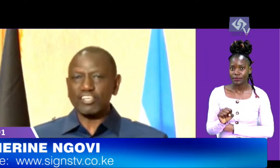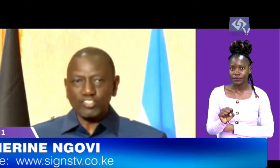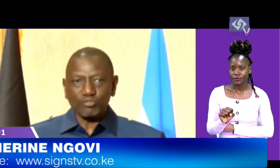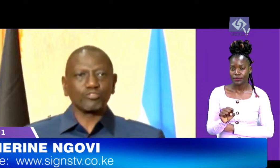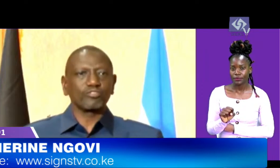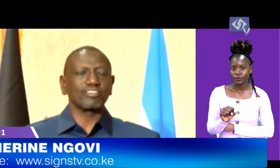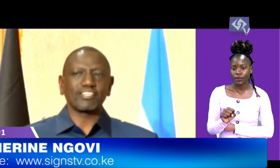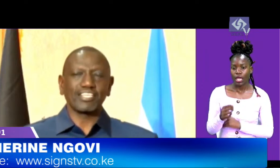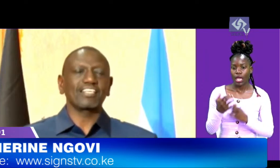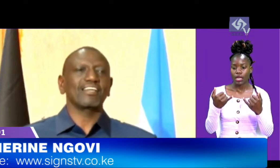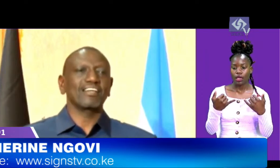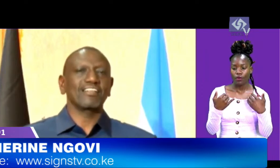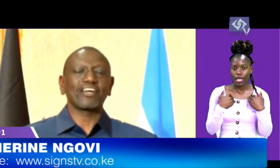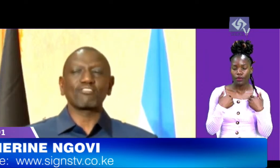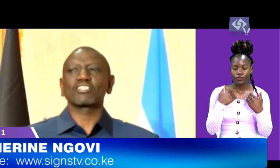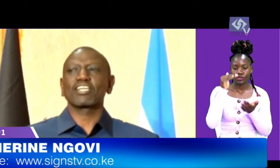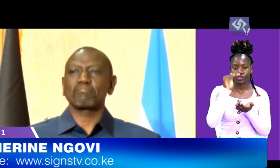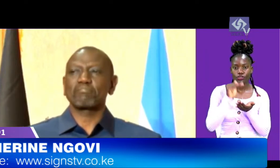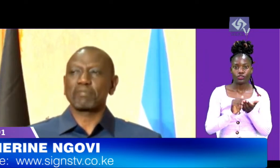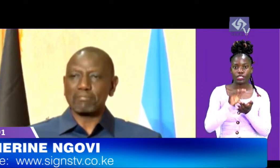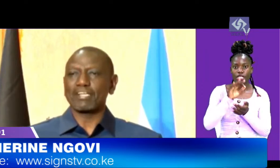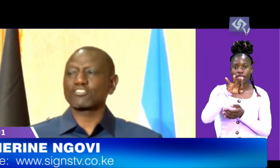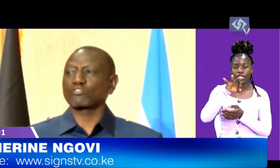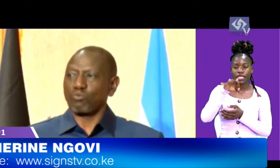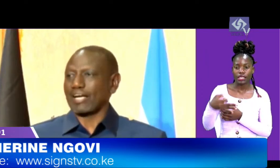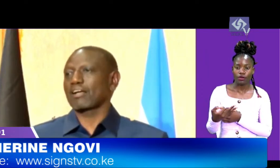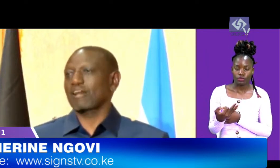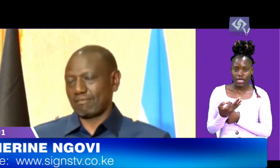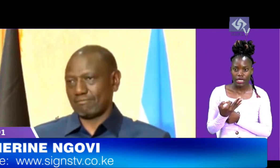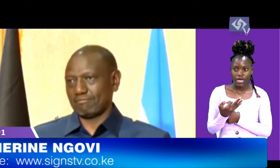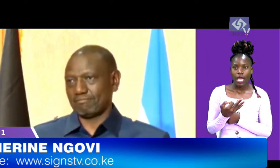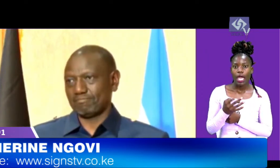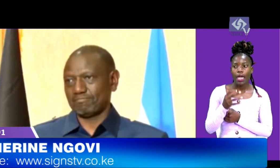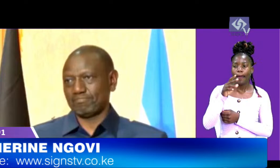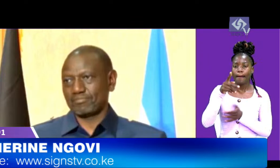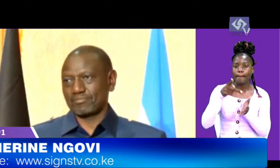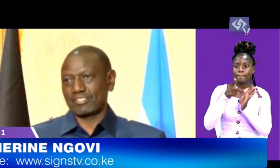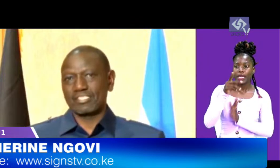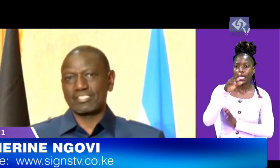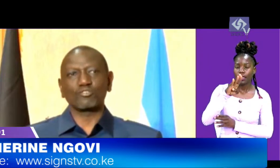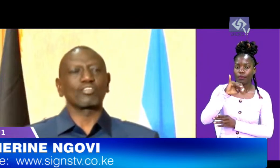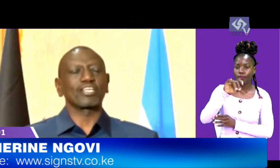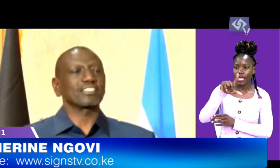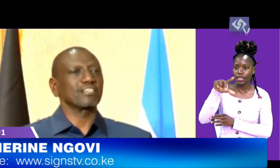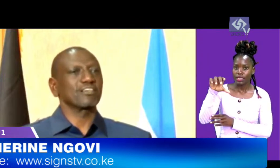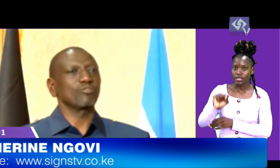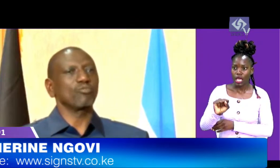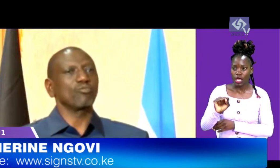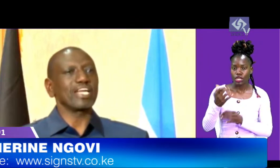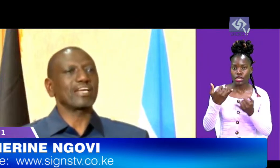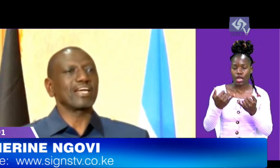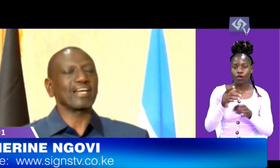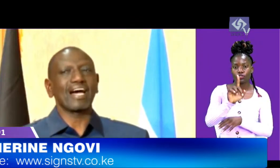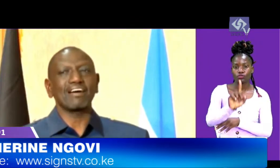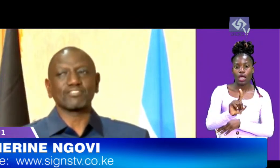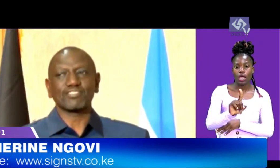Now we have reduced the 3,000 pay bills to one, so that we can